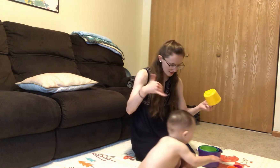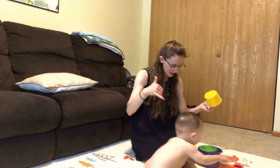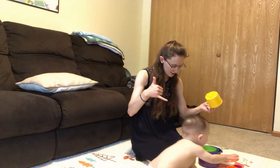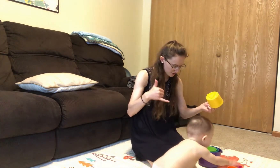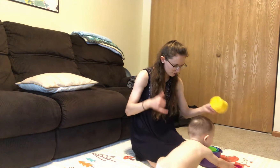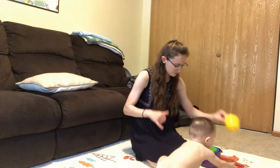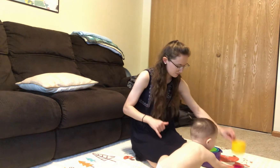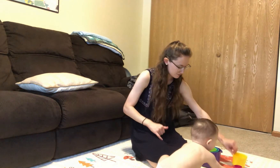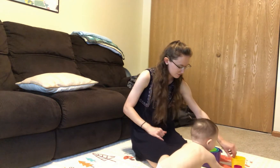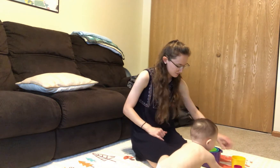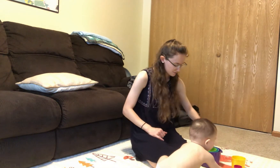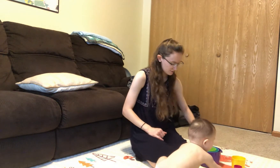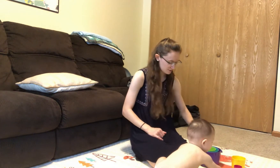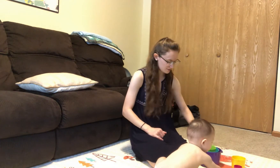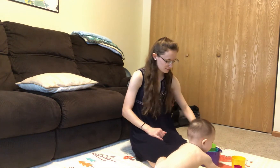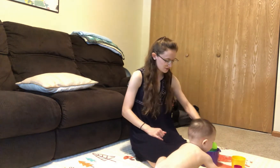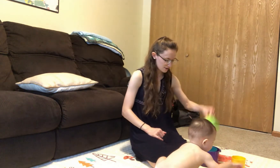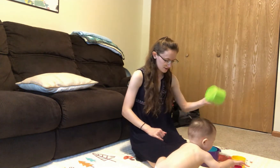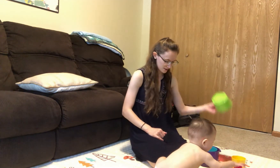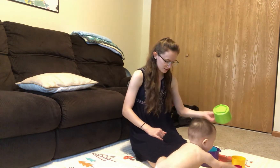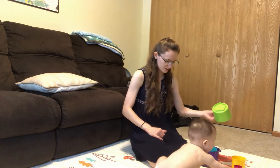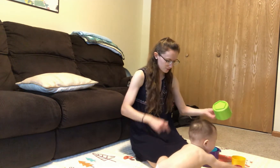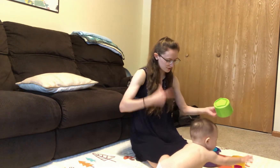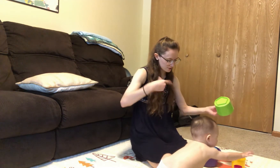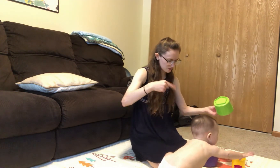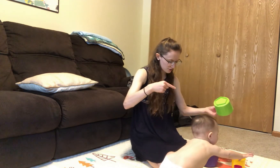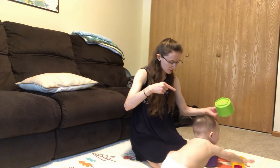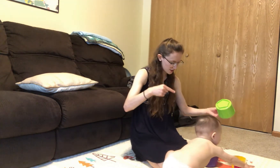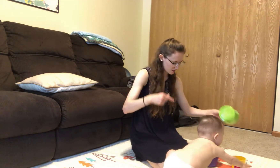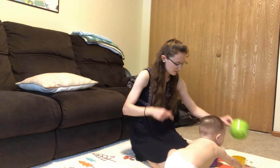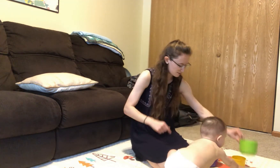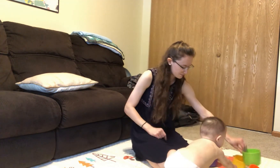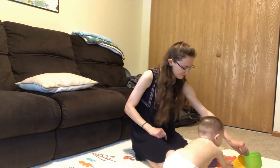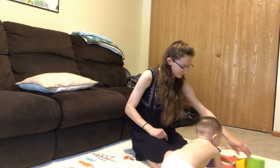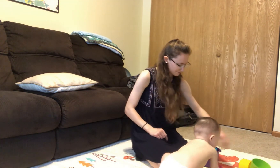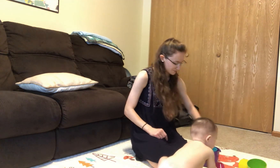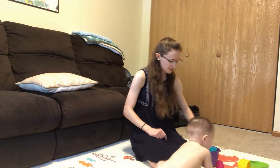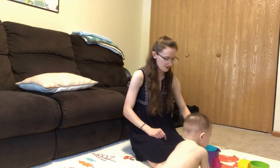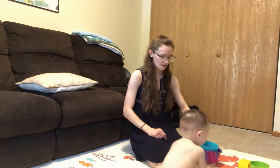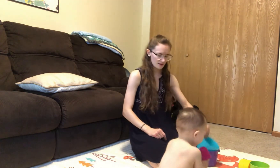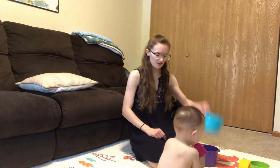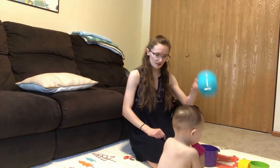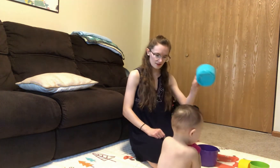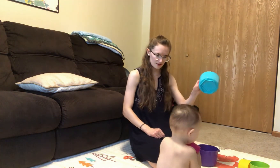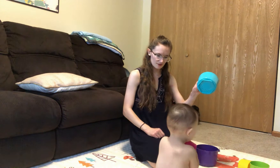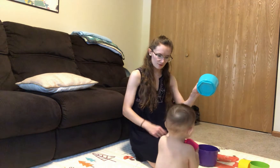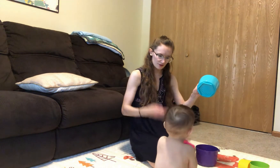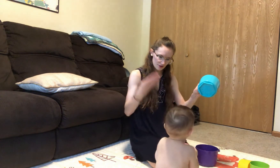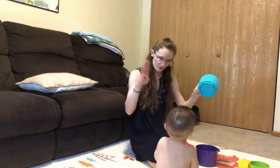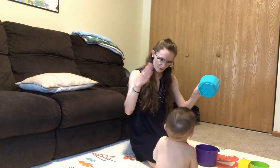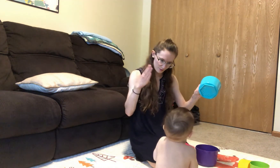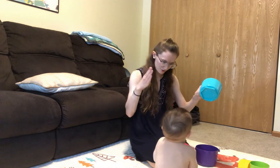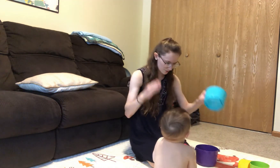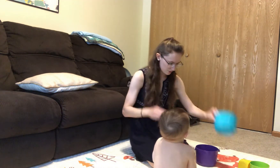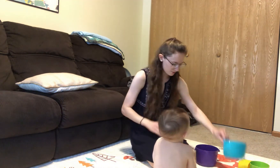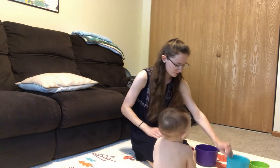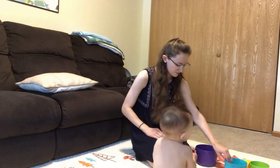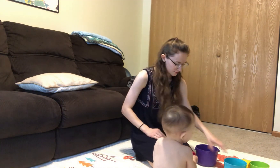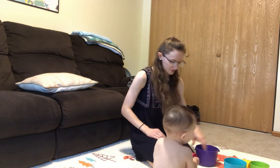but if you have the chance to practice with somebody who is actually deaf, someone who is hard of hearing, someone who